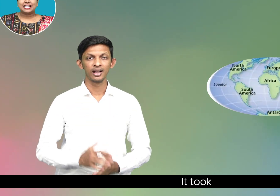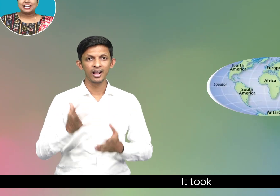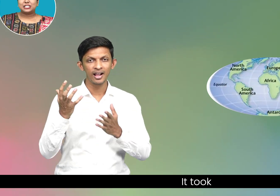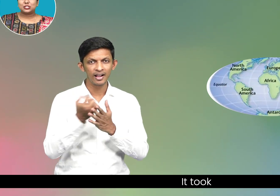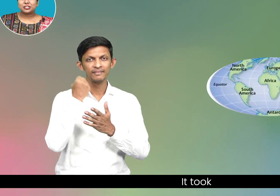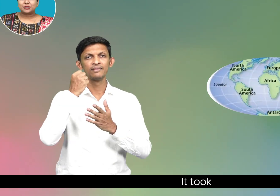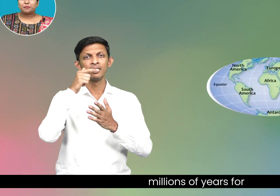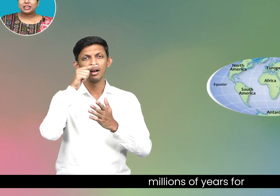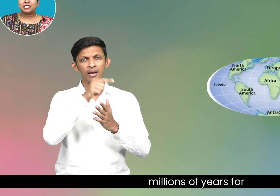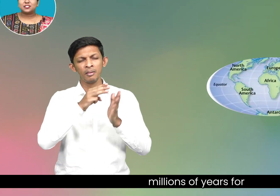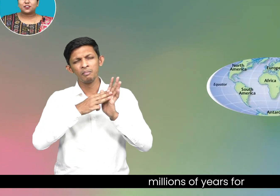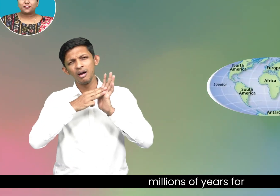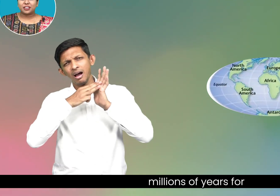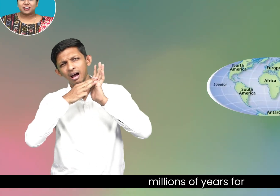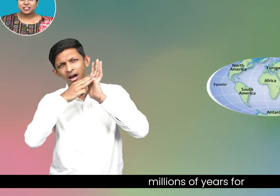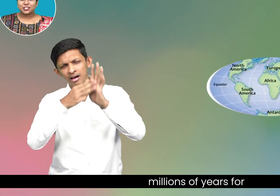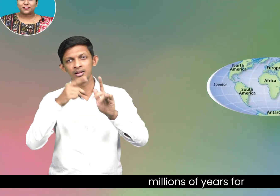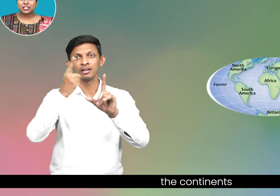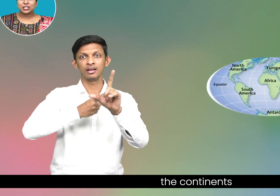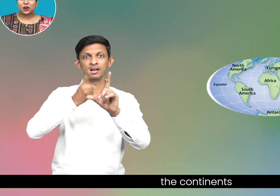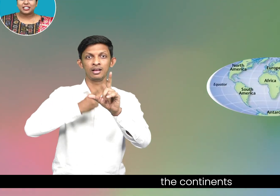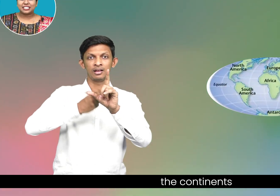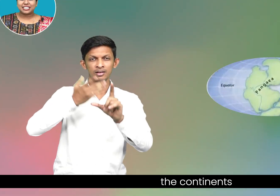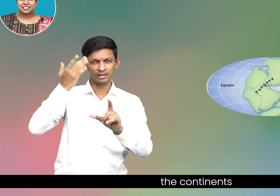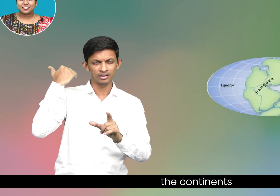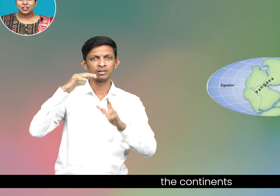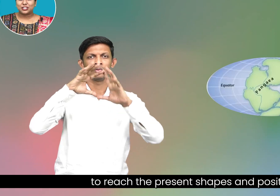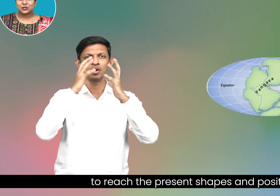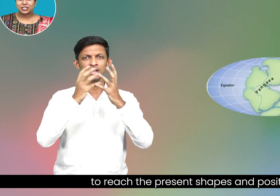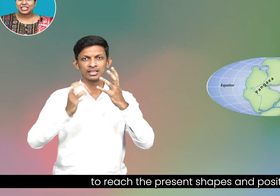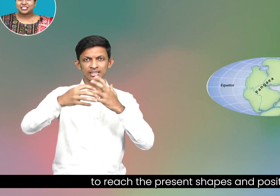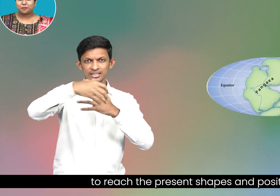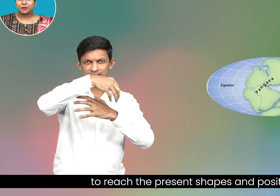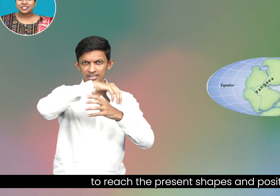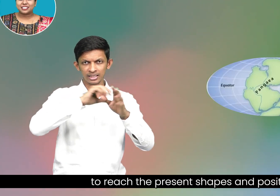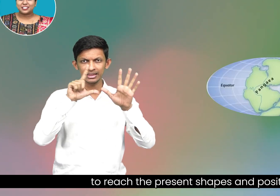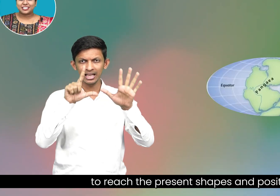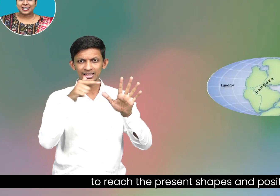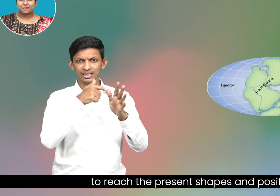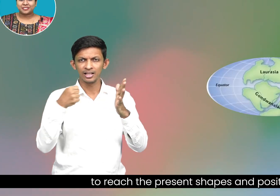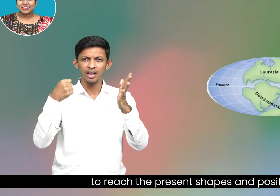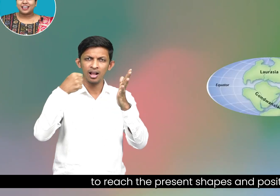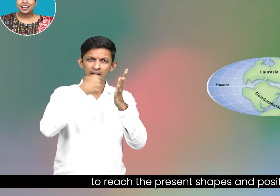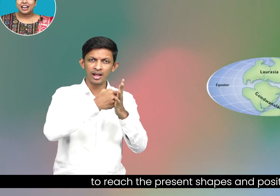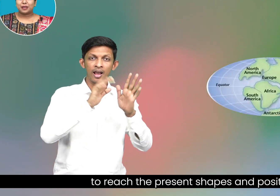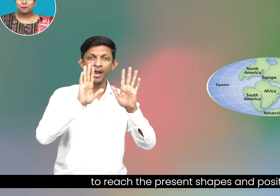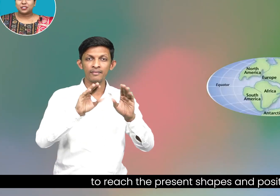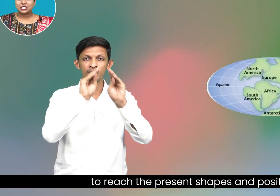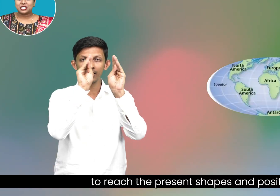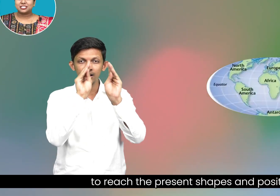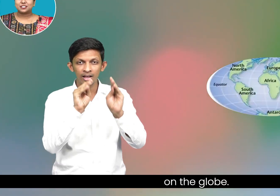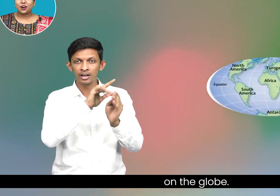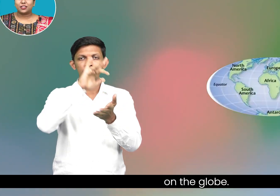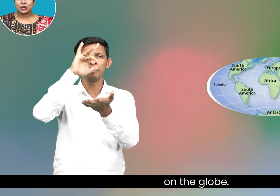It took millions of years for the continents to reach the present shapes and